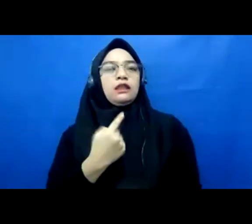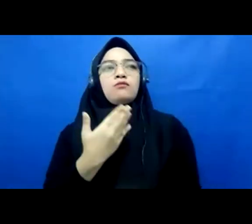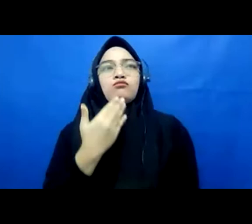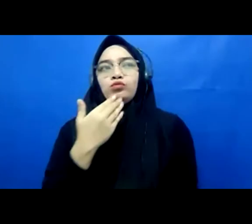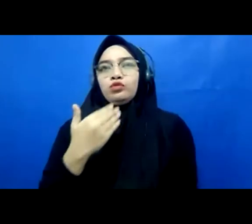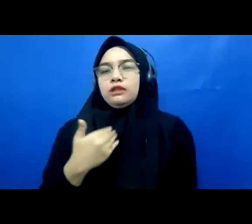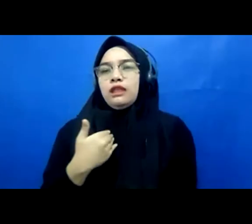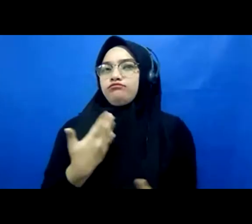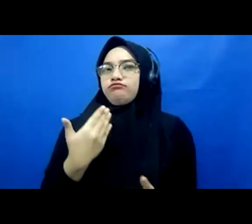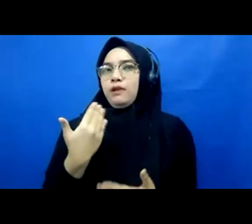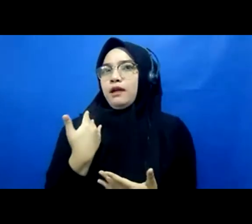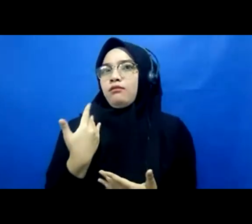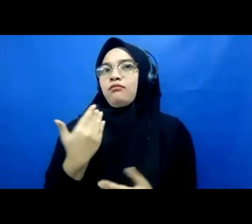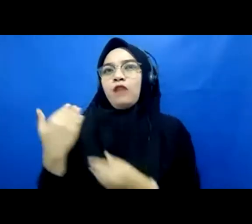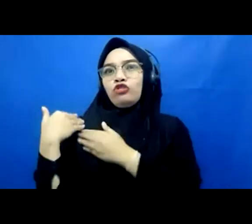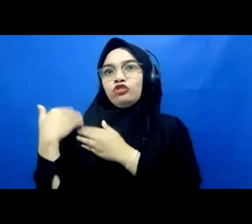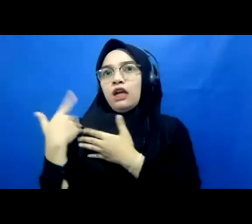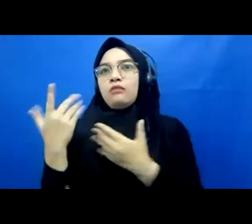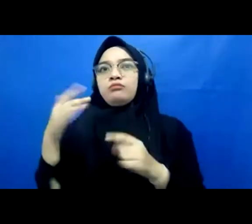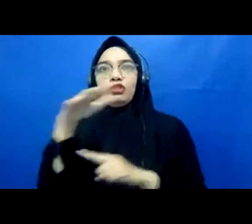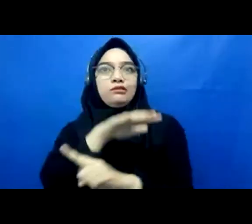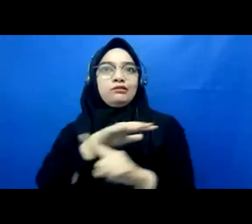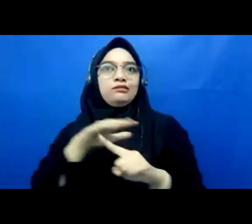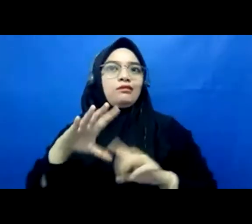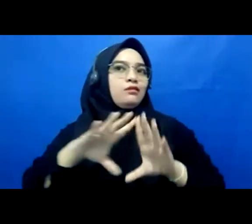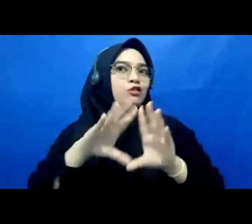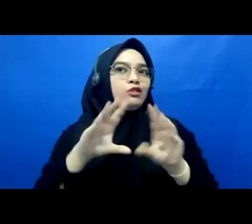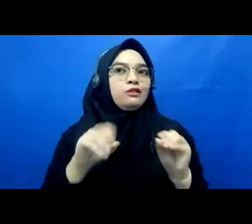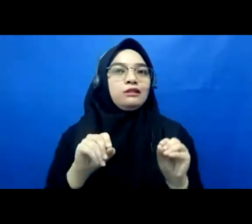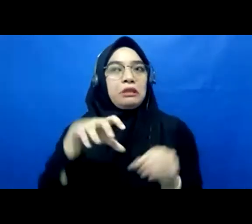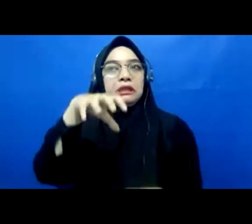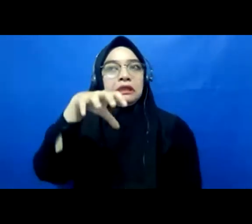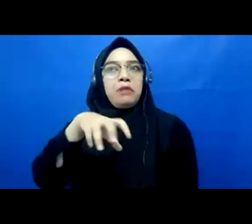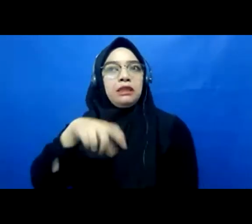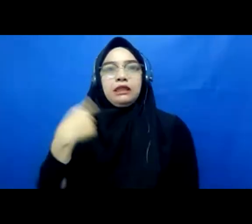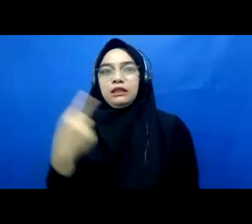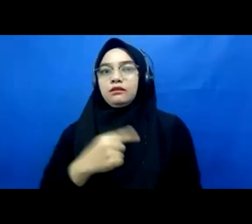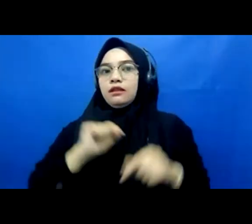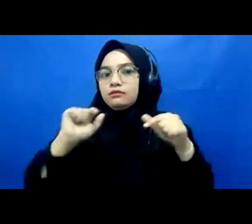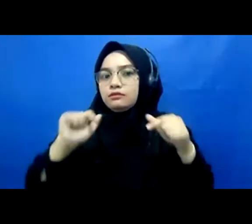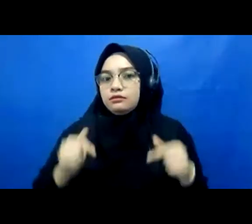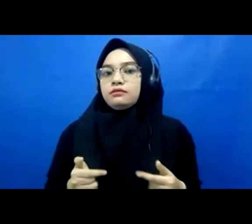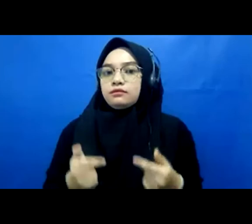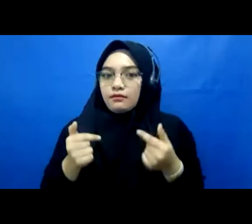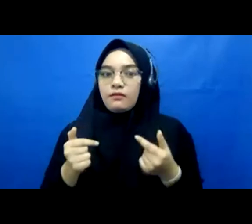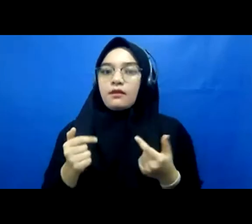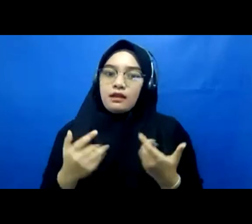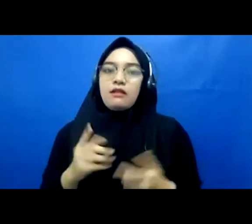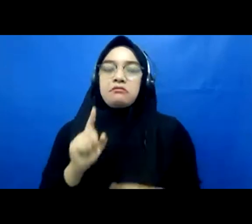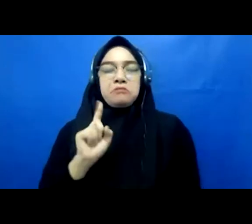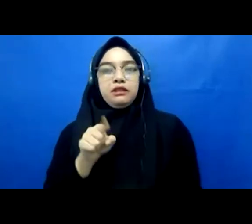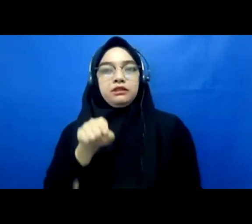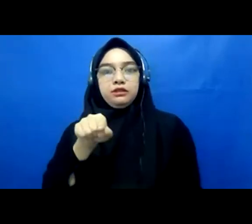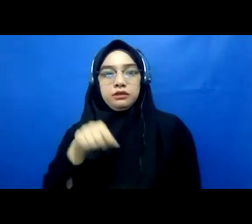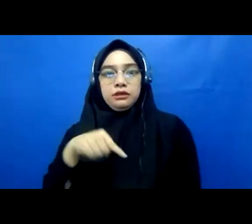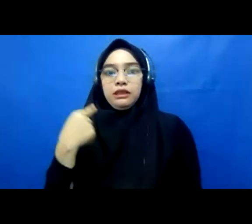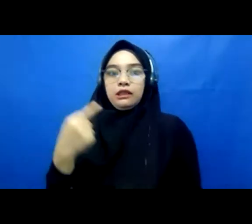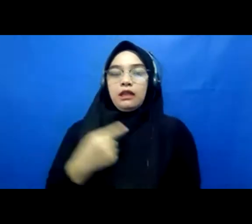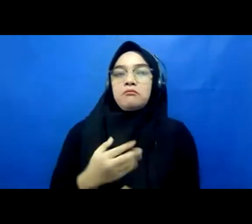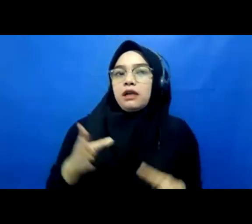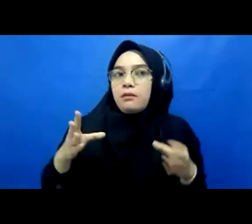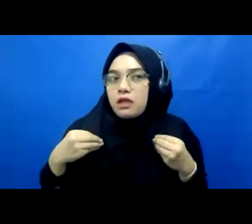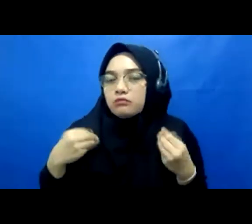Throughout those programs, we're providing skills, knowledge, experience, and self-confidence. Like our friend talked